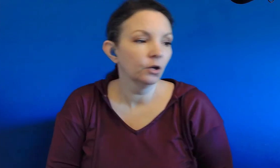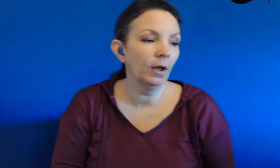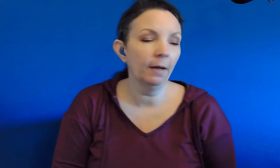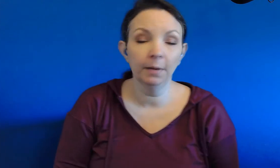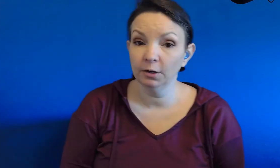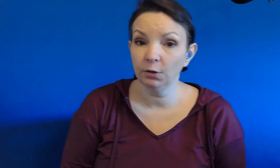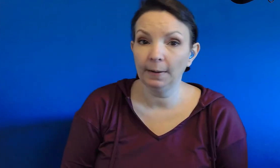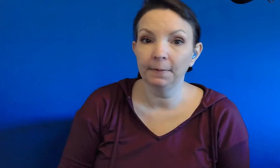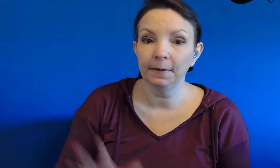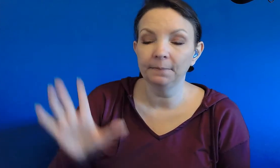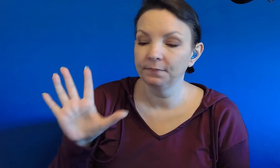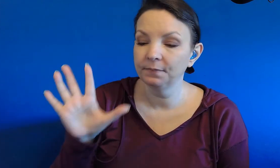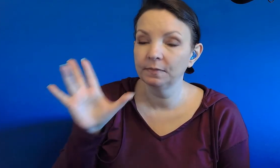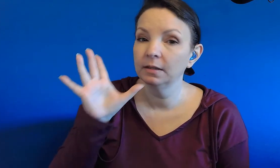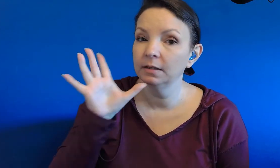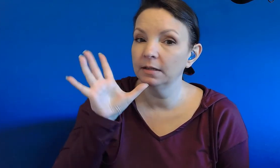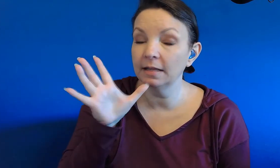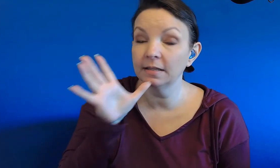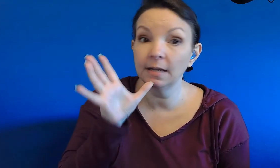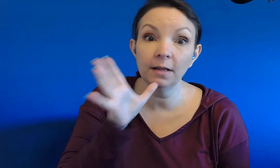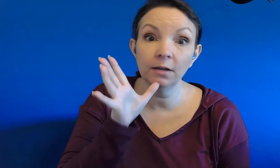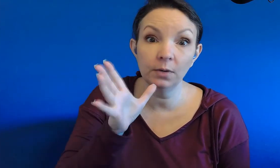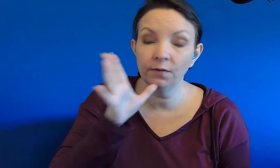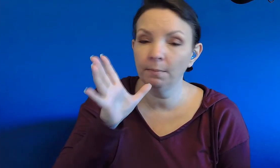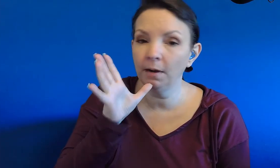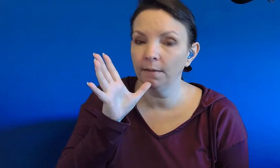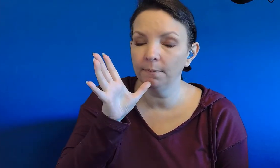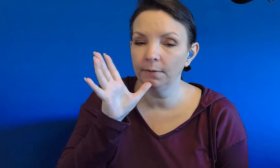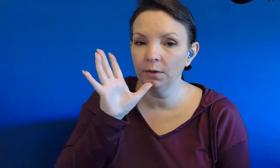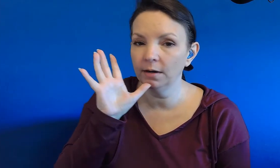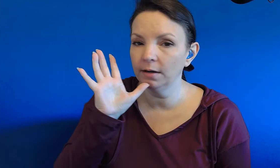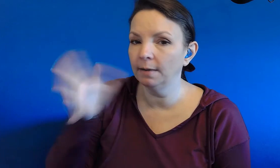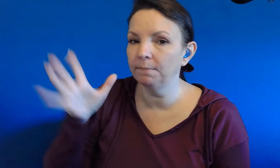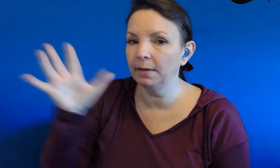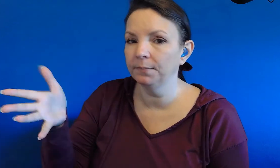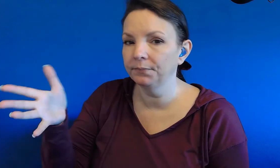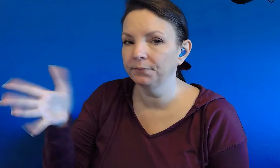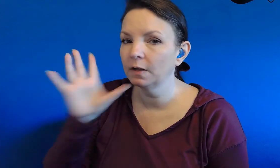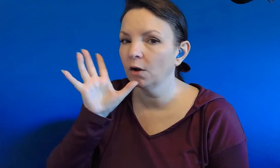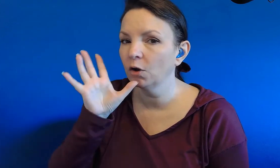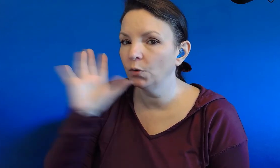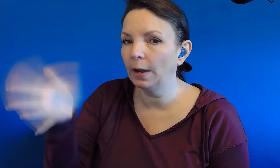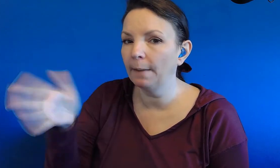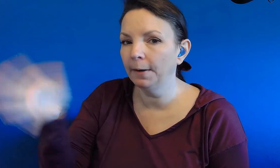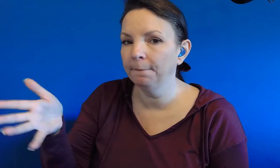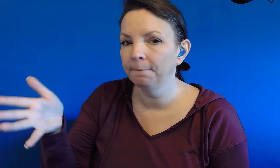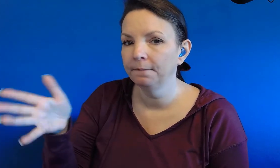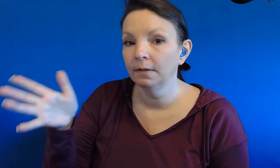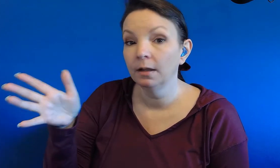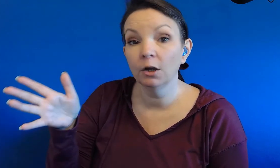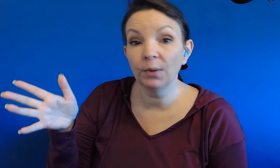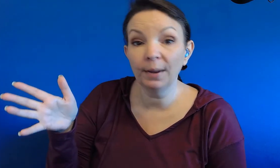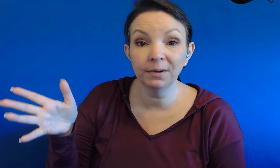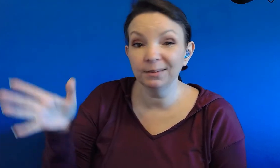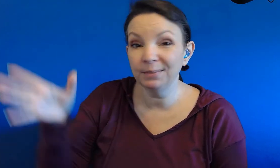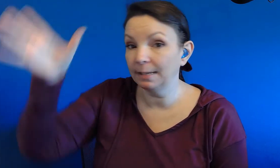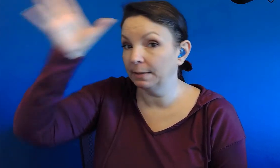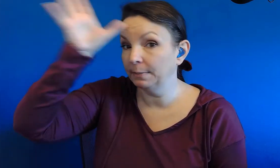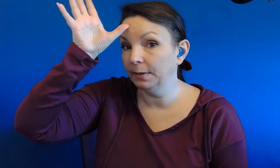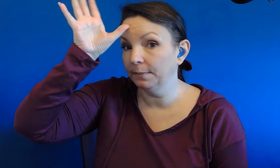Grandma and grandpa. We take the same like we did for mom, but we're going to hop out. Grandma and grandpa to be thinking up here.